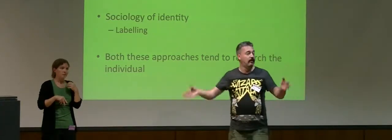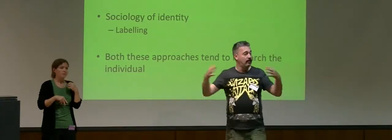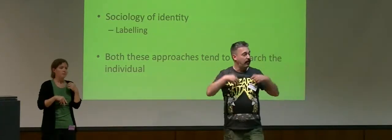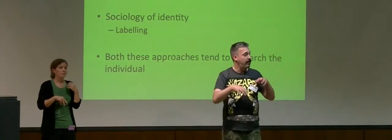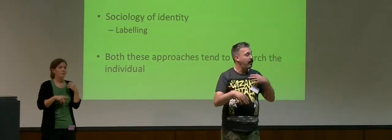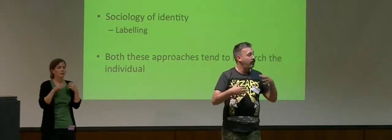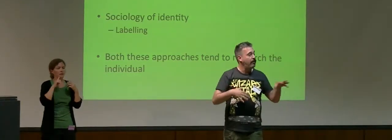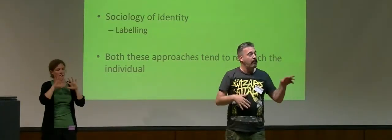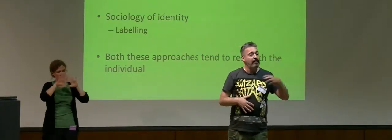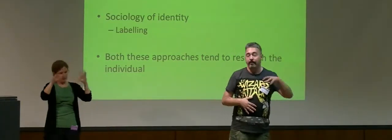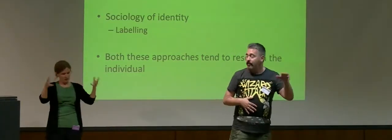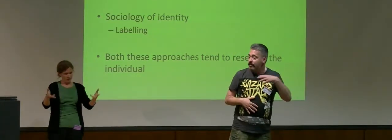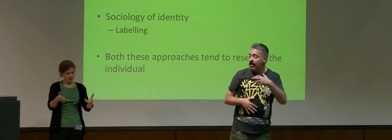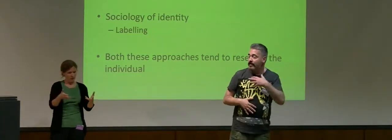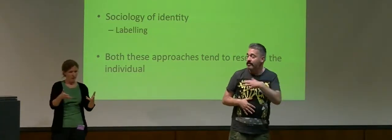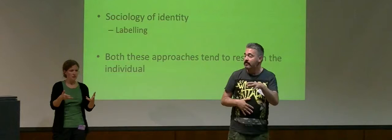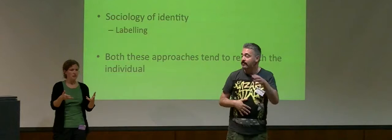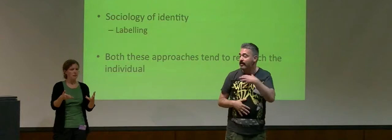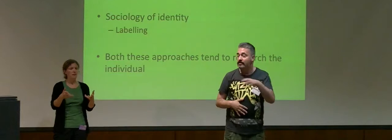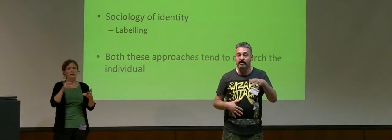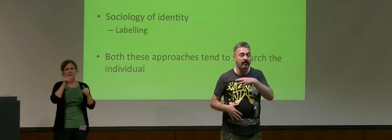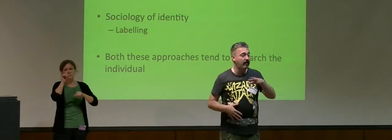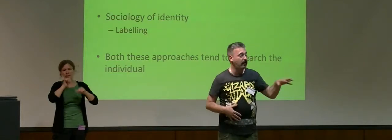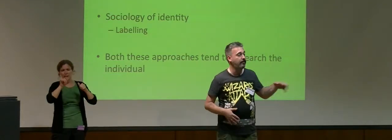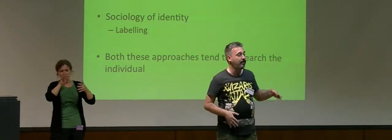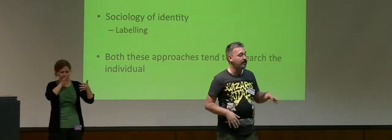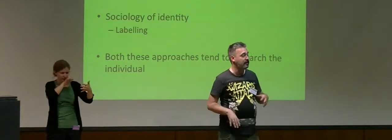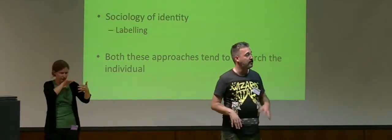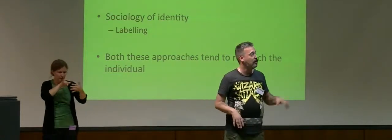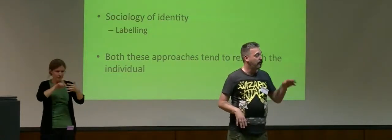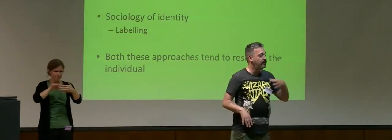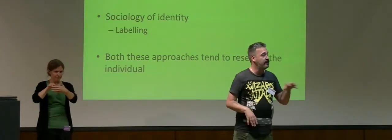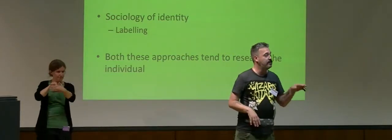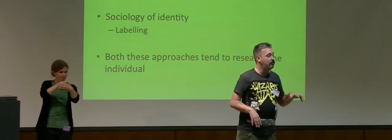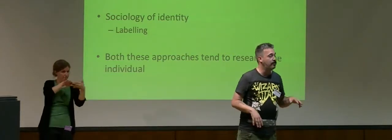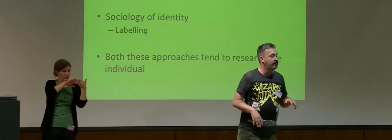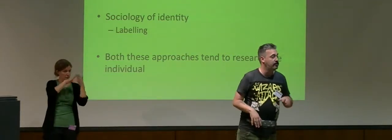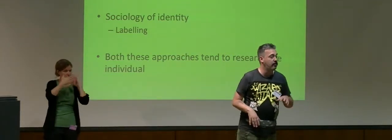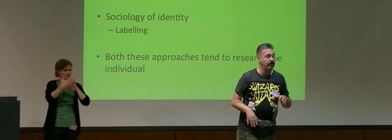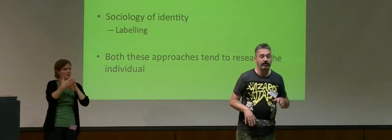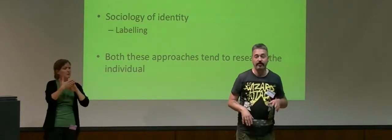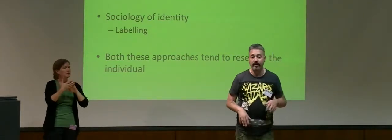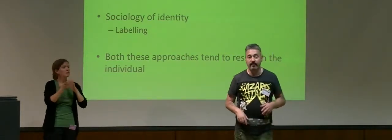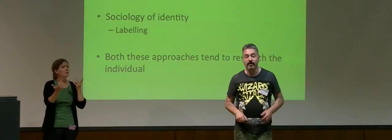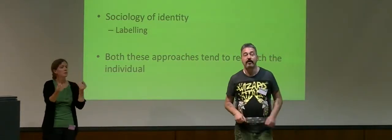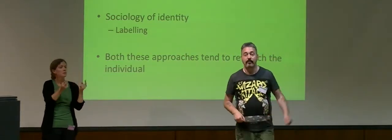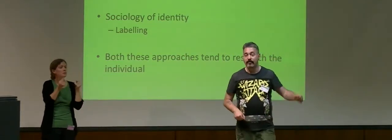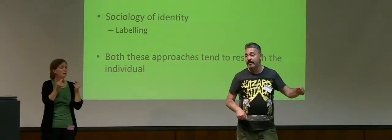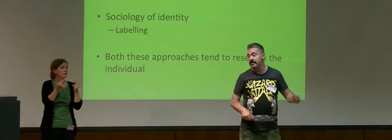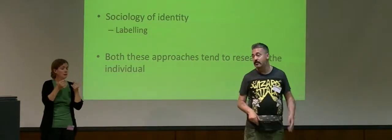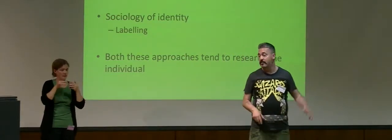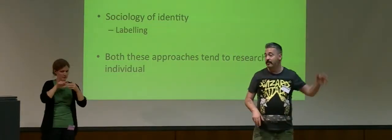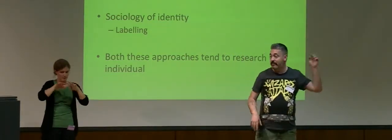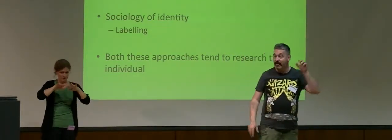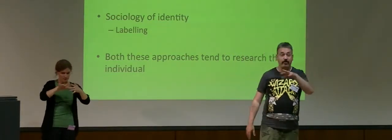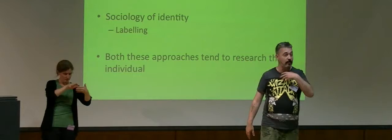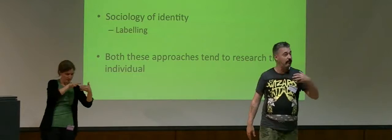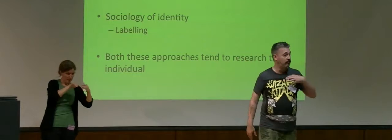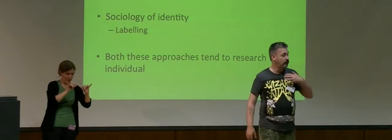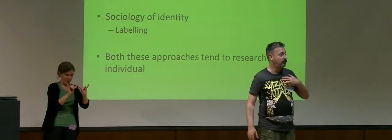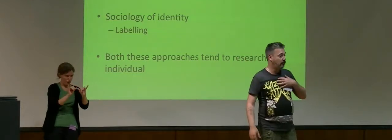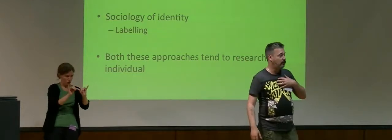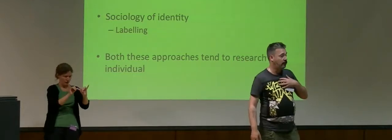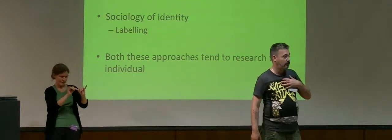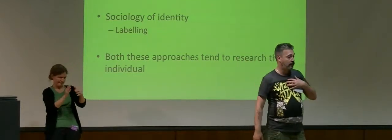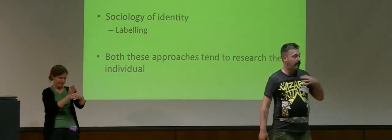look at our, when scientists have tended to look at our communities, we've tended to want to do two things. We've tended to want to measure